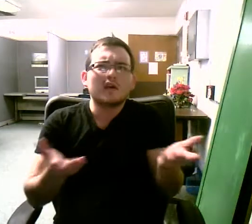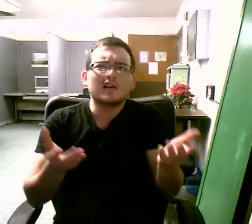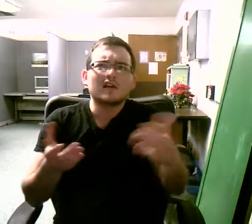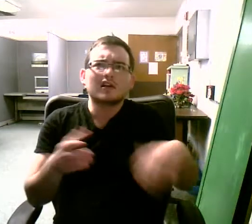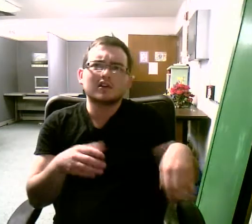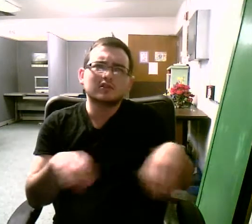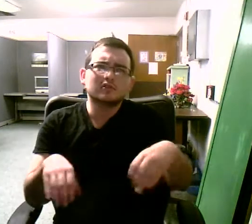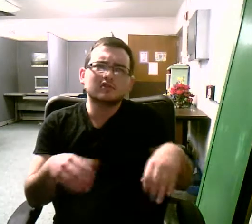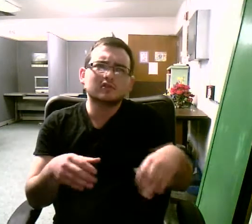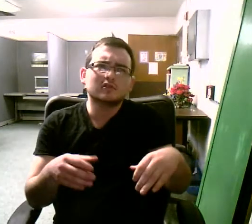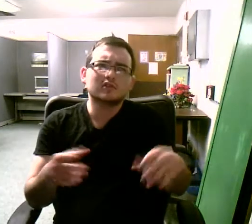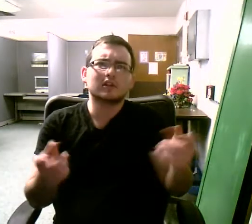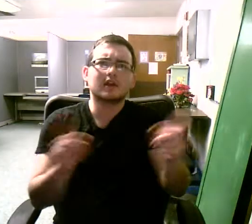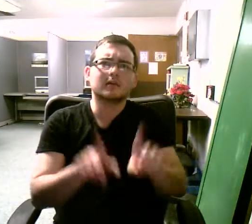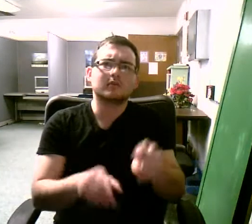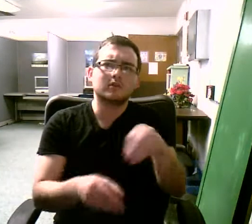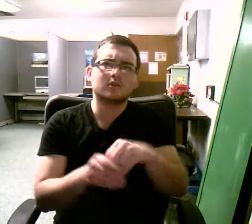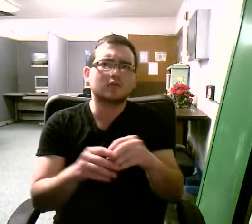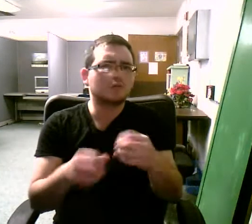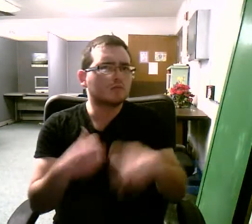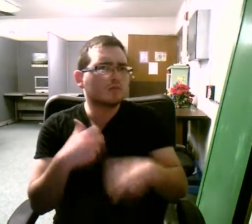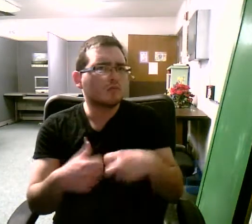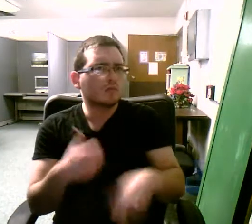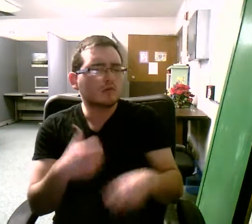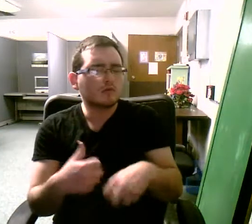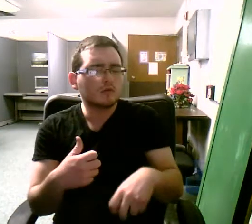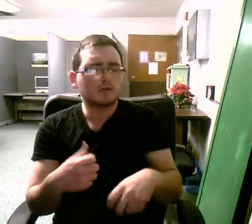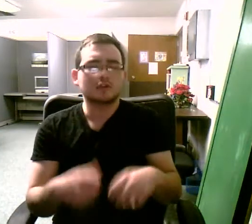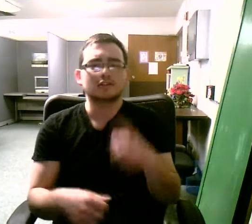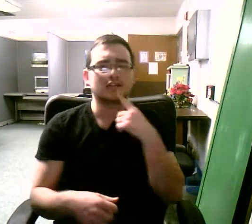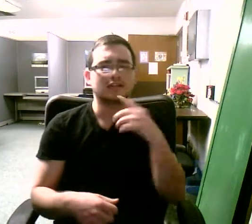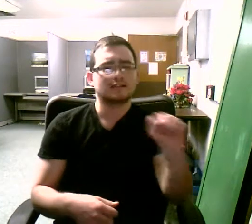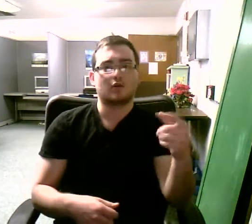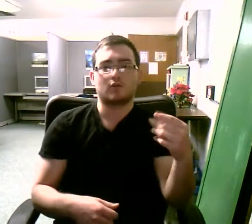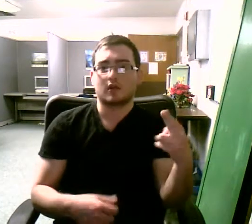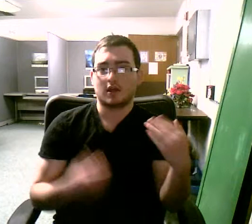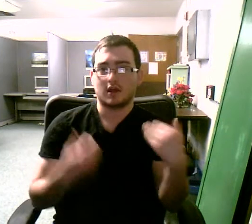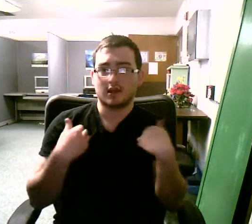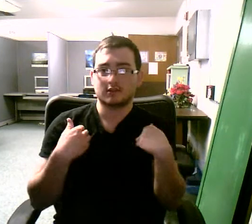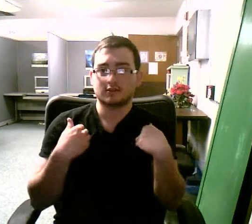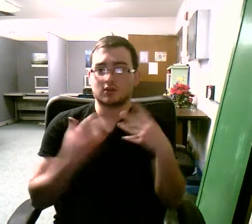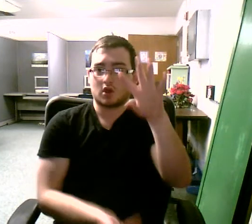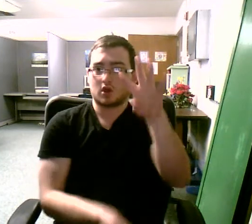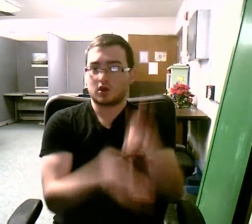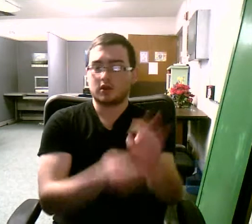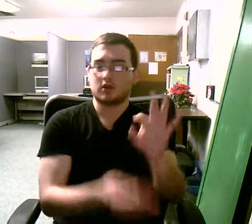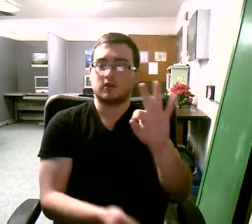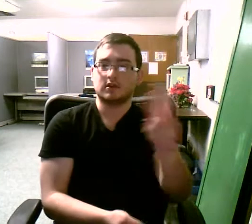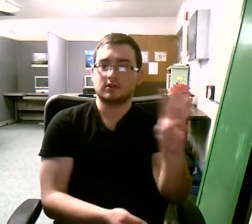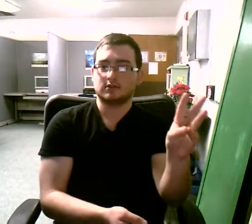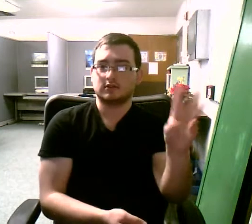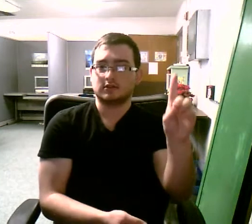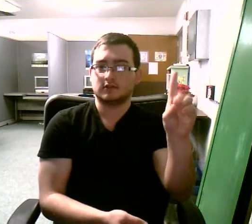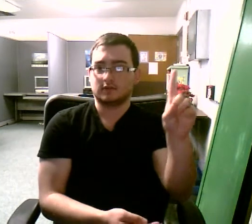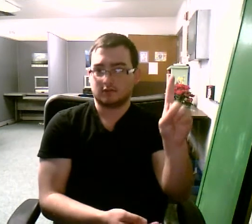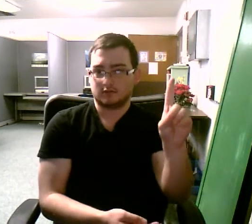problem? So it says, Sarah has a total of 96 DVDs in her household. Some